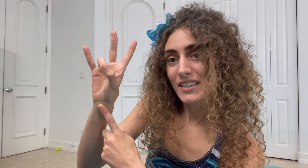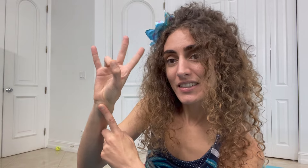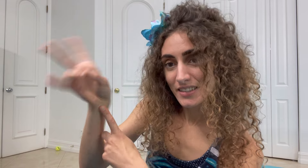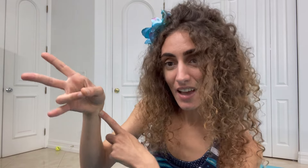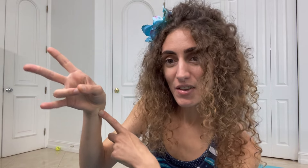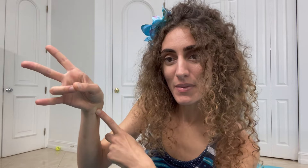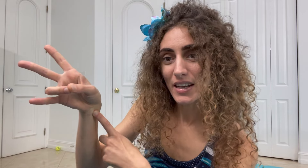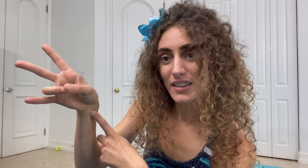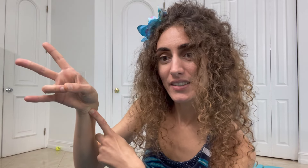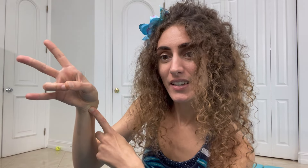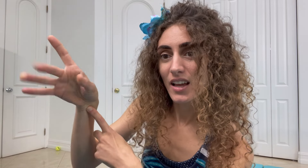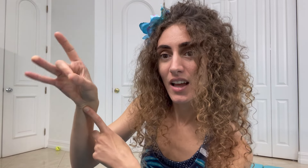7 minutes.